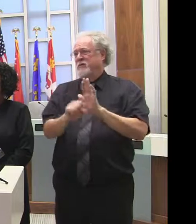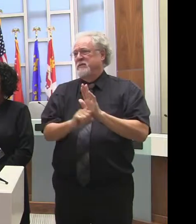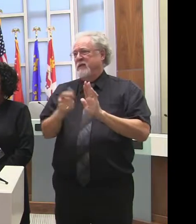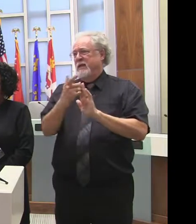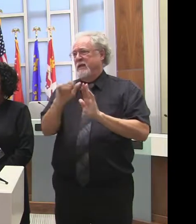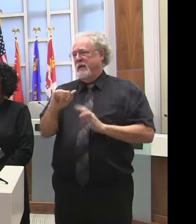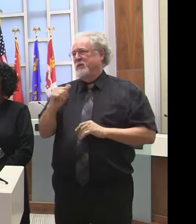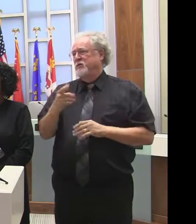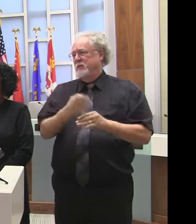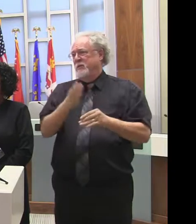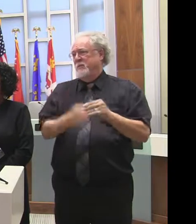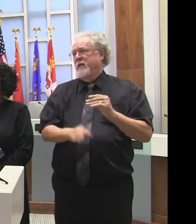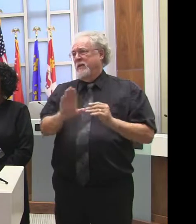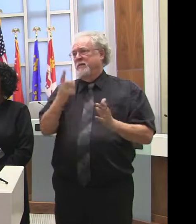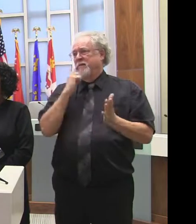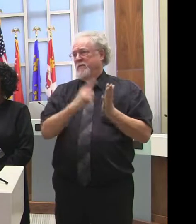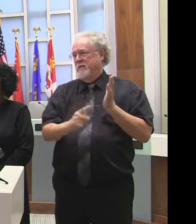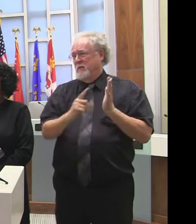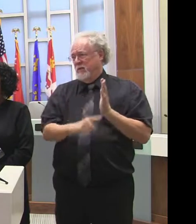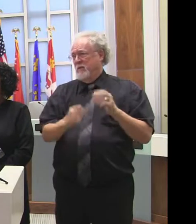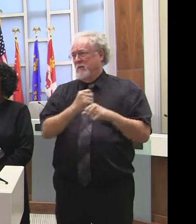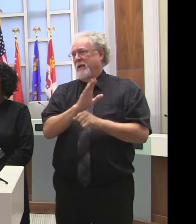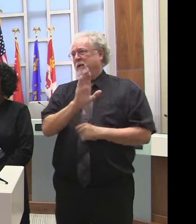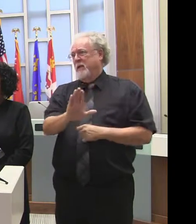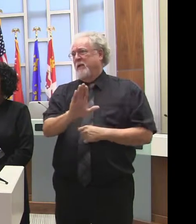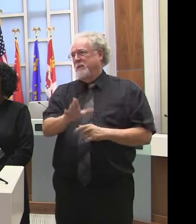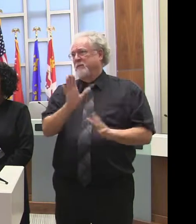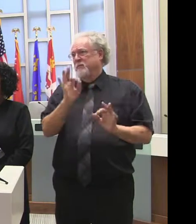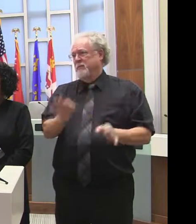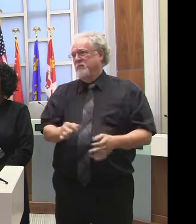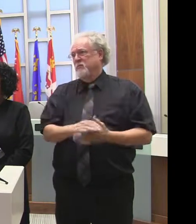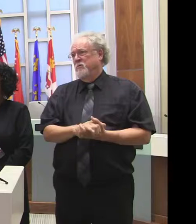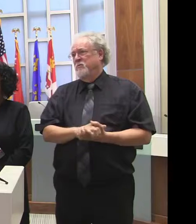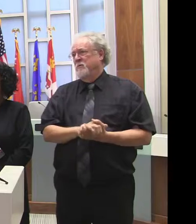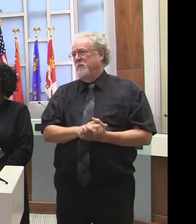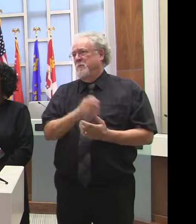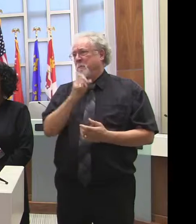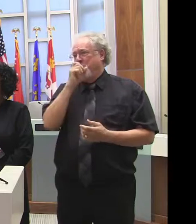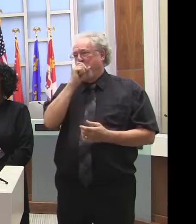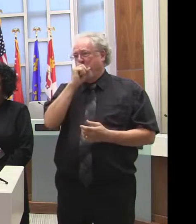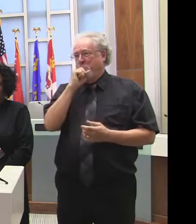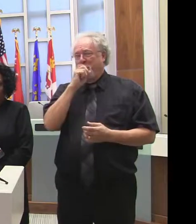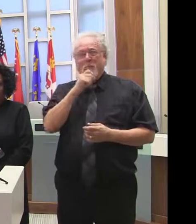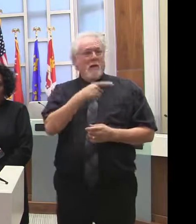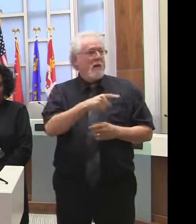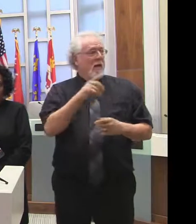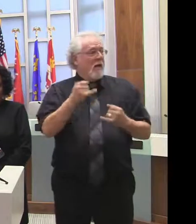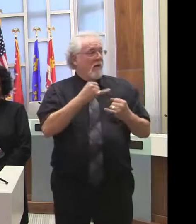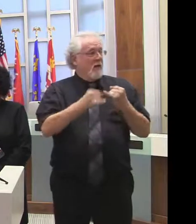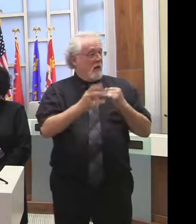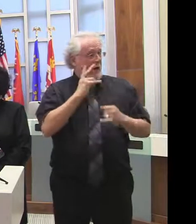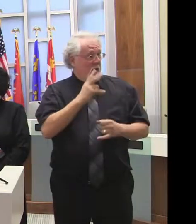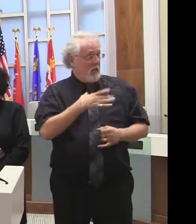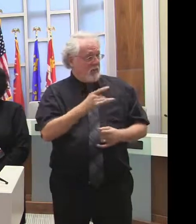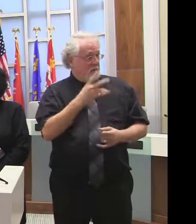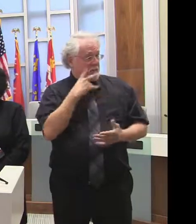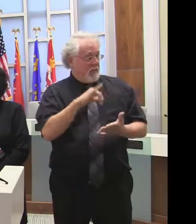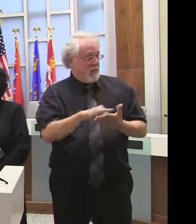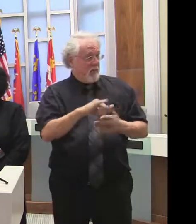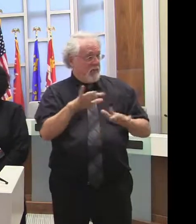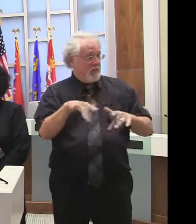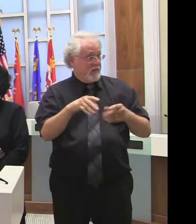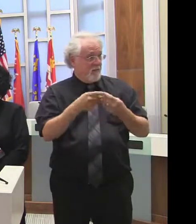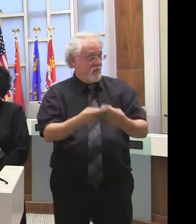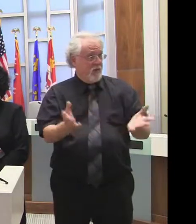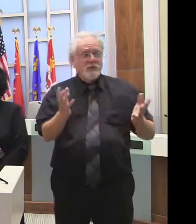has completed his investigation and made his decision one way or another. But eventually, would you like to see that tape